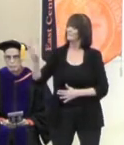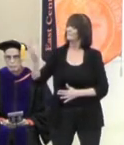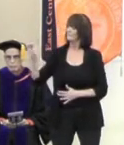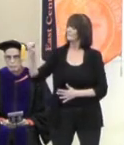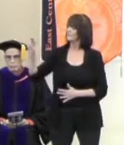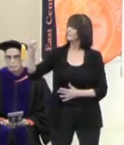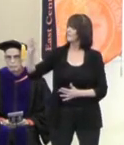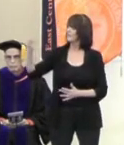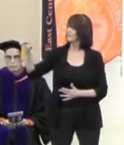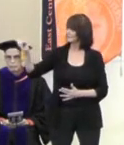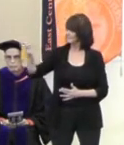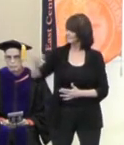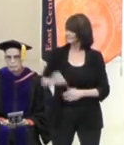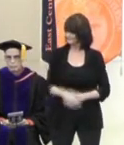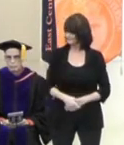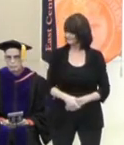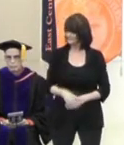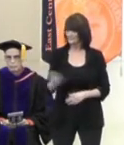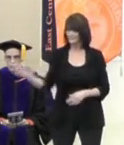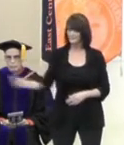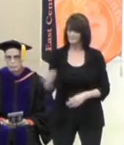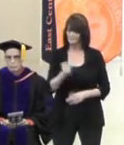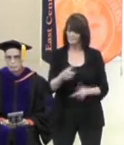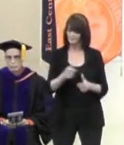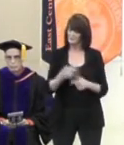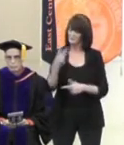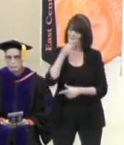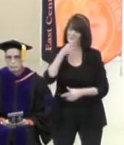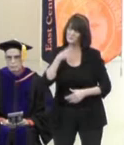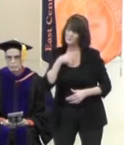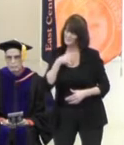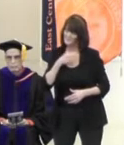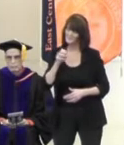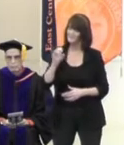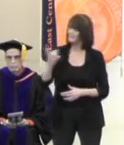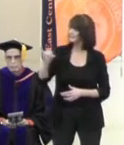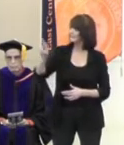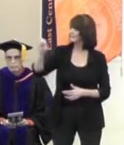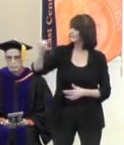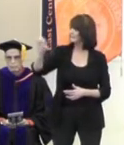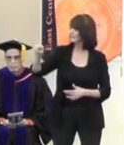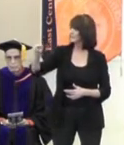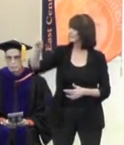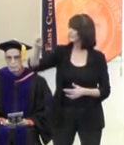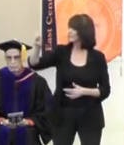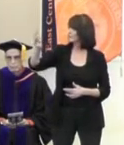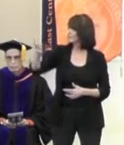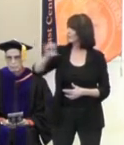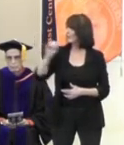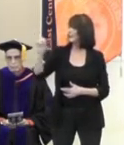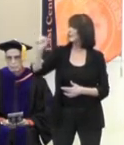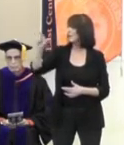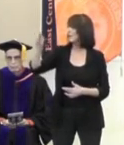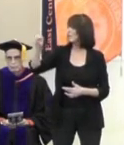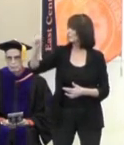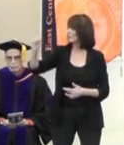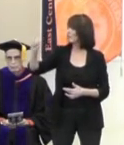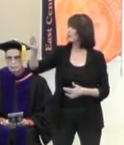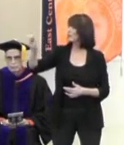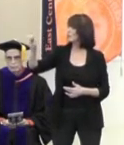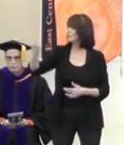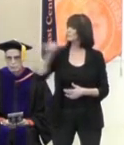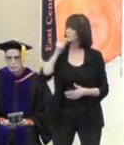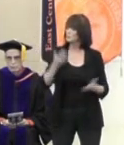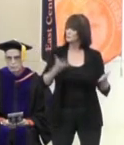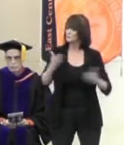counties. He appointed the first two women, Yvonne Cogger and Alma Wilson, to serve as justices of